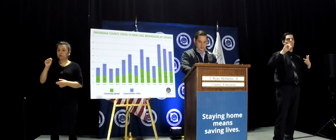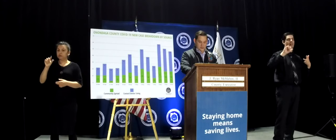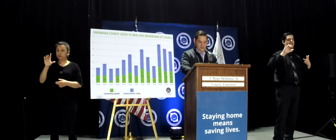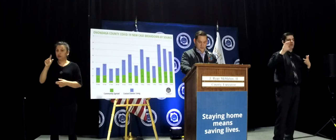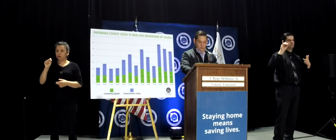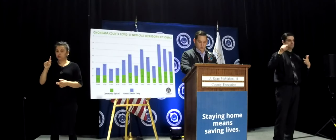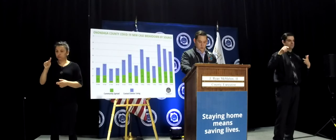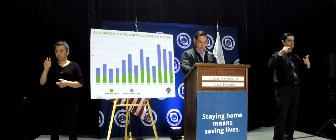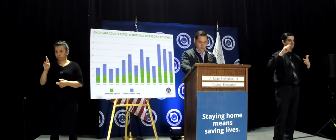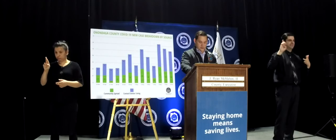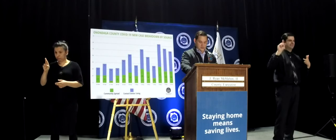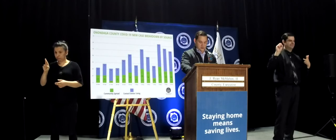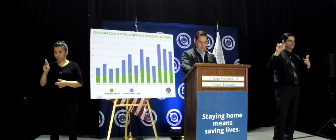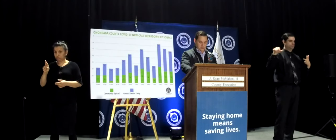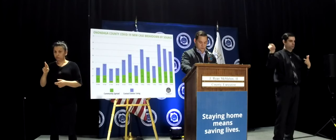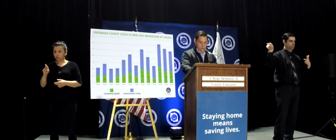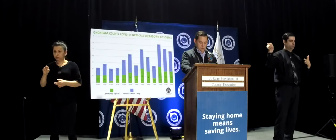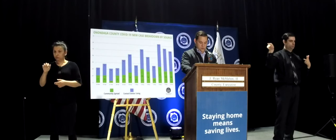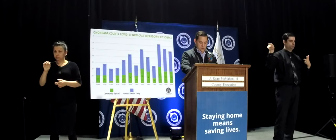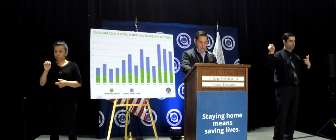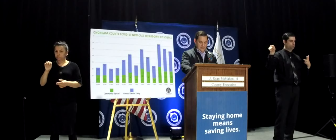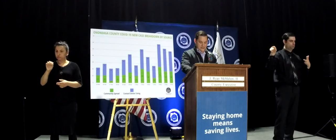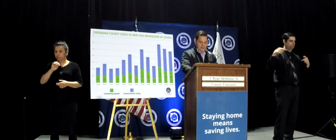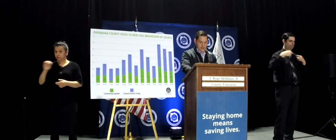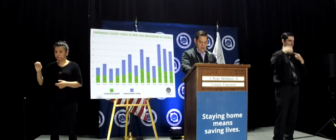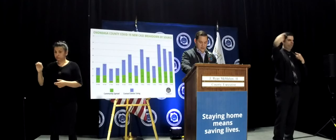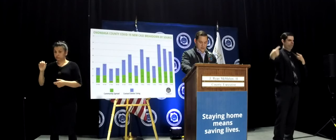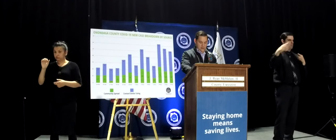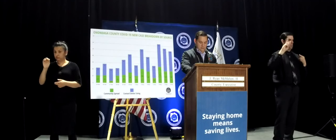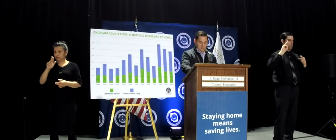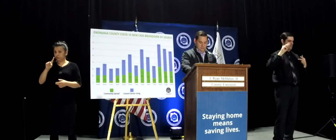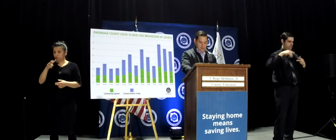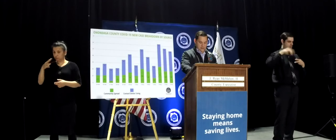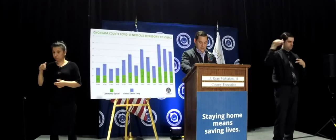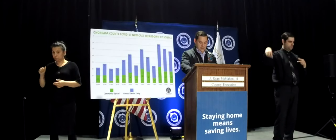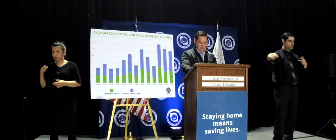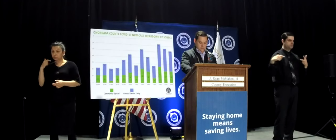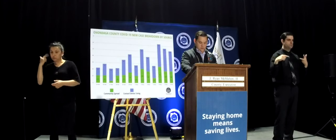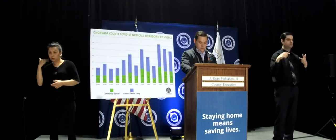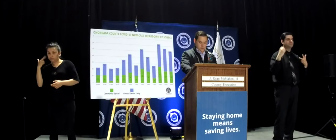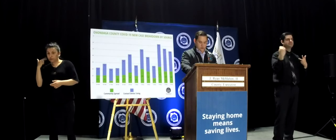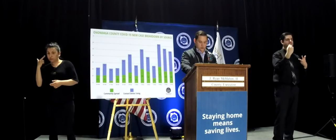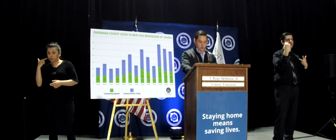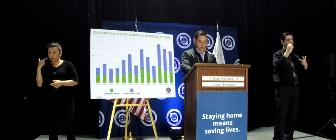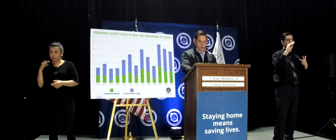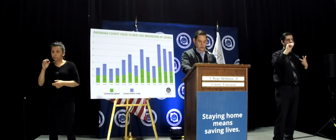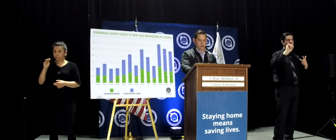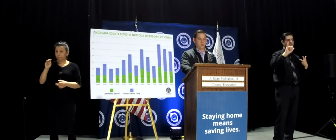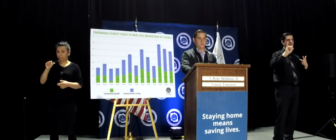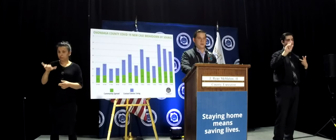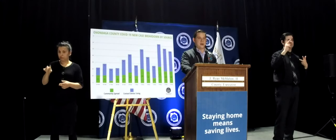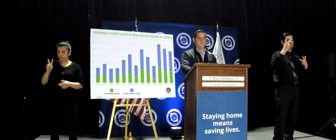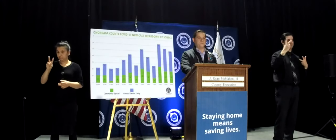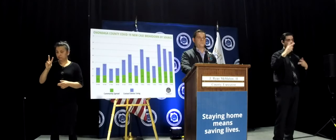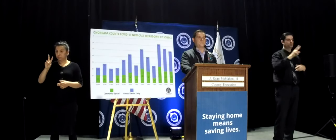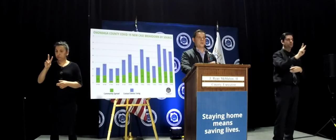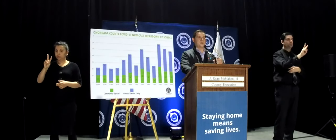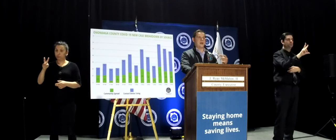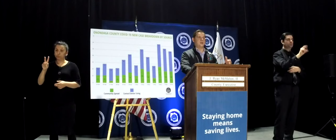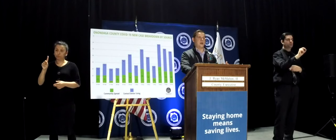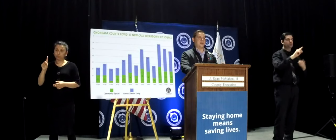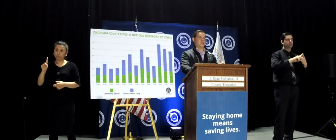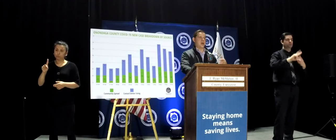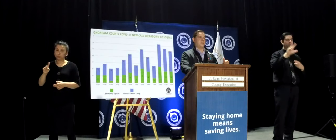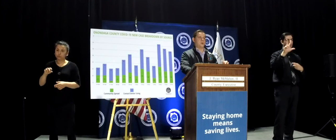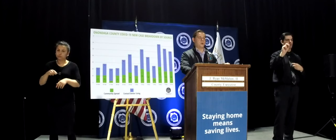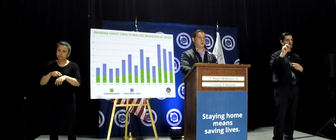6641 Manlius Center Road in East Syracuse, Saturday, May 2nd, 2:30 to 3 p.m.,